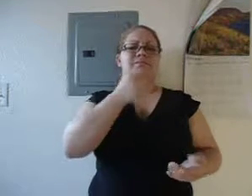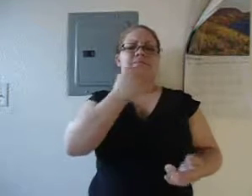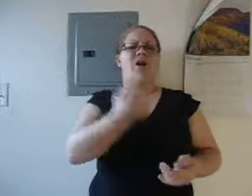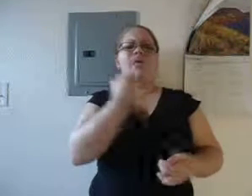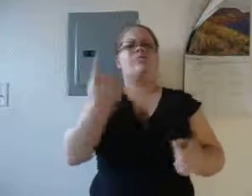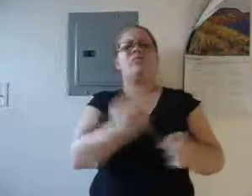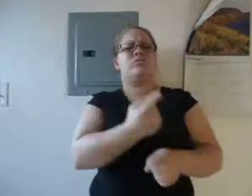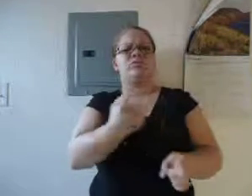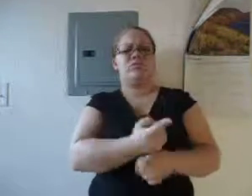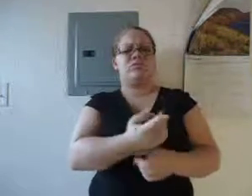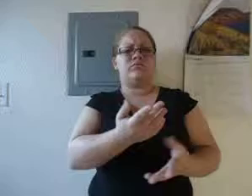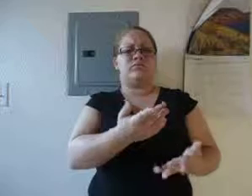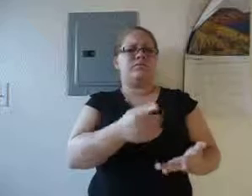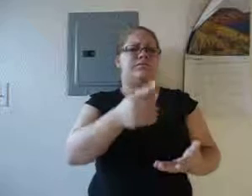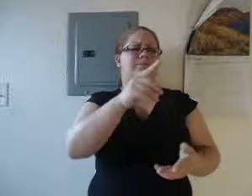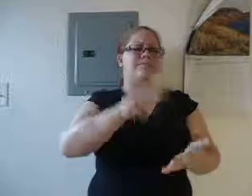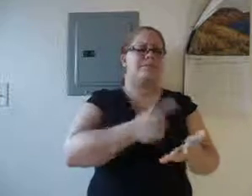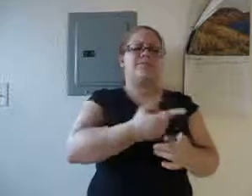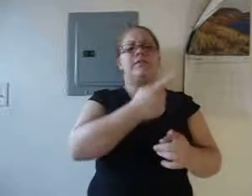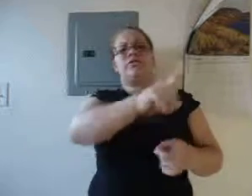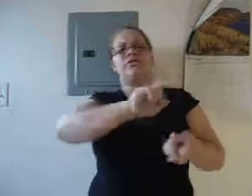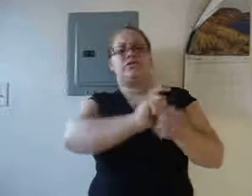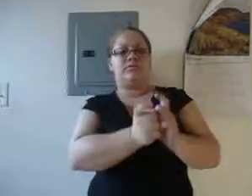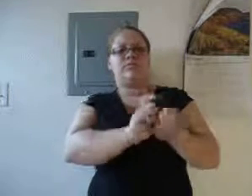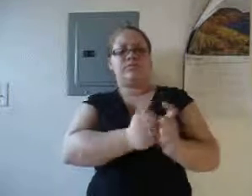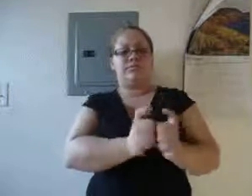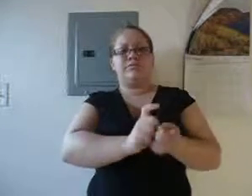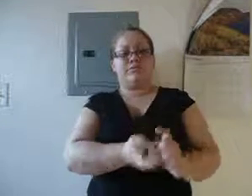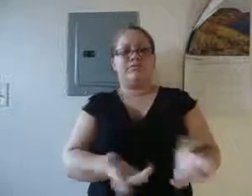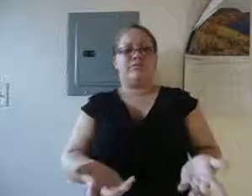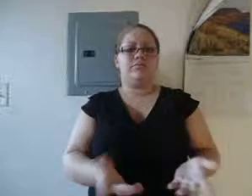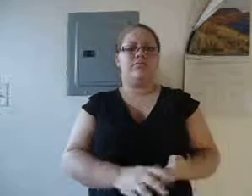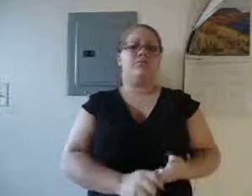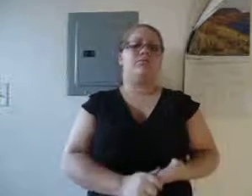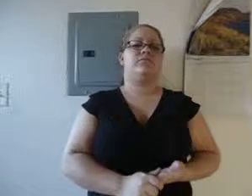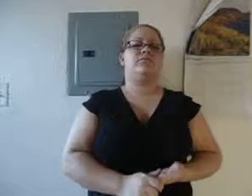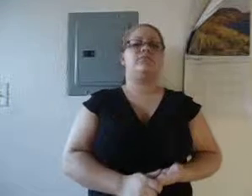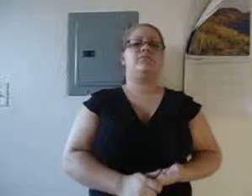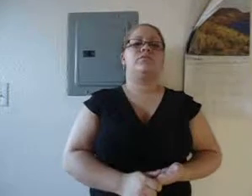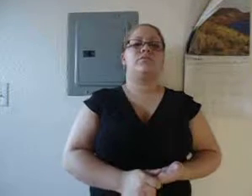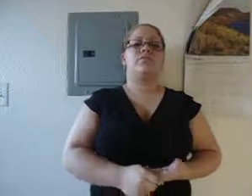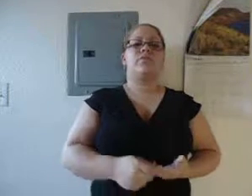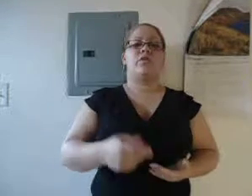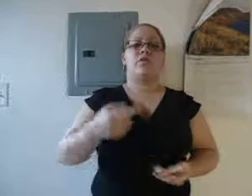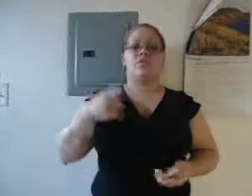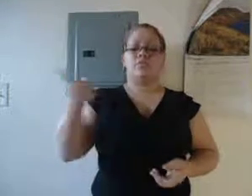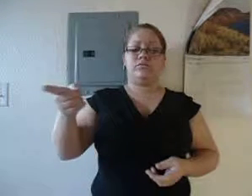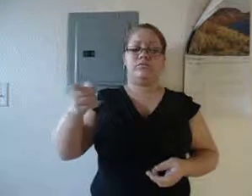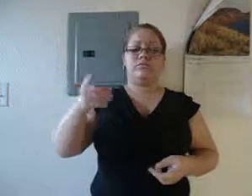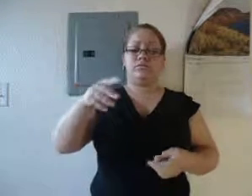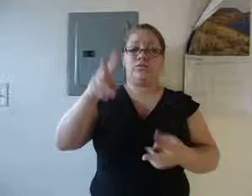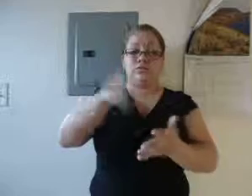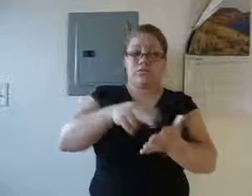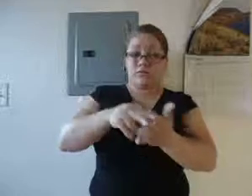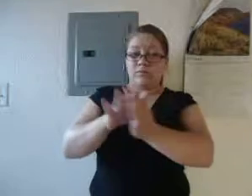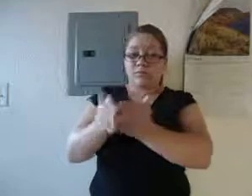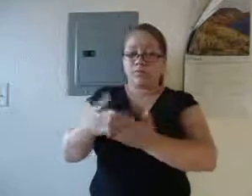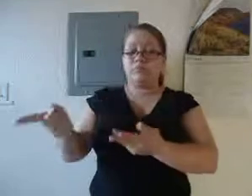to realize that there's quality information on some of these issues that they're reading about in their books, that they are real issues that people are writing